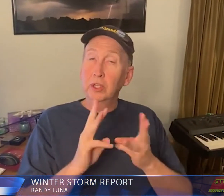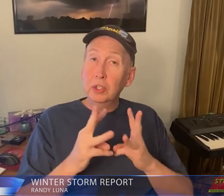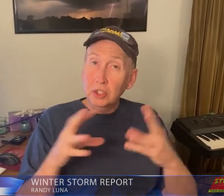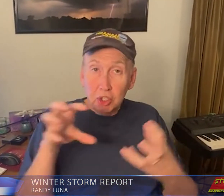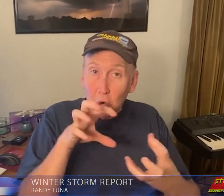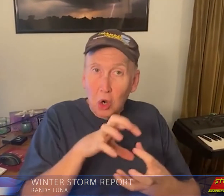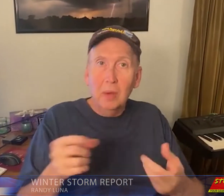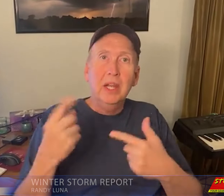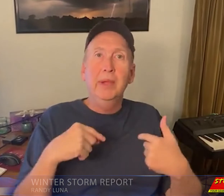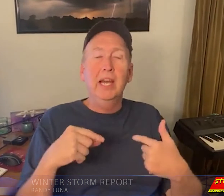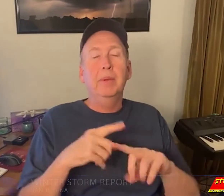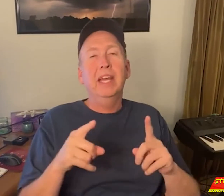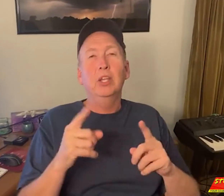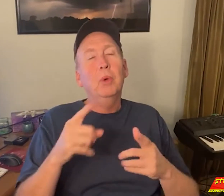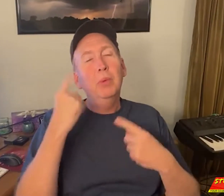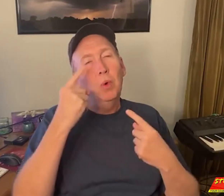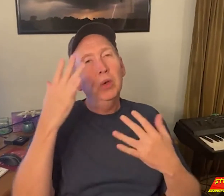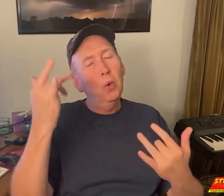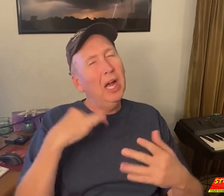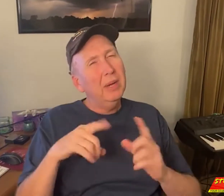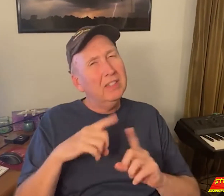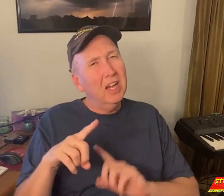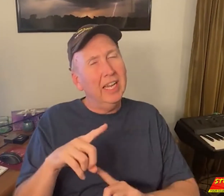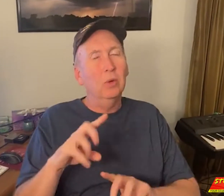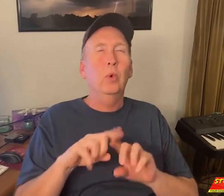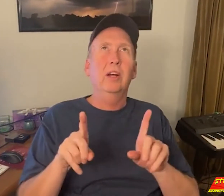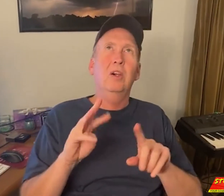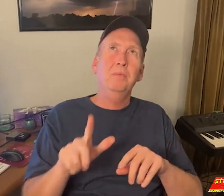winter storm coming up. And you're probably wondering, why am I signing? Well,